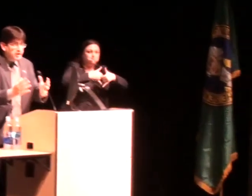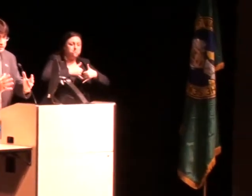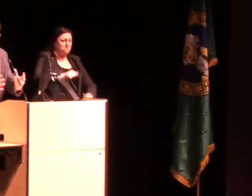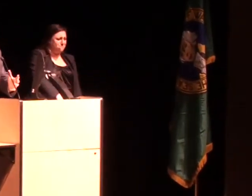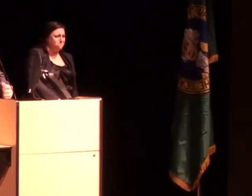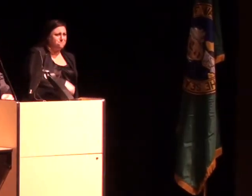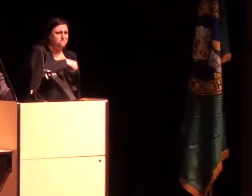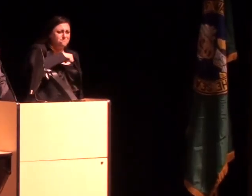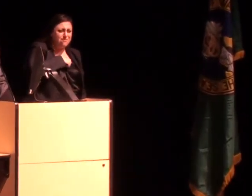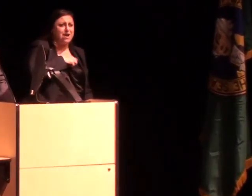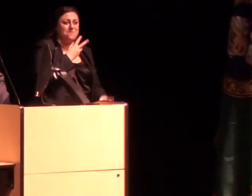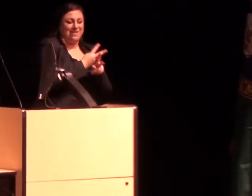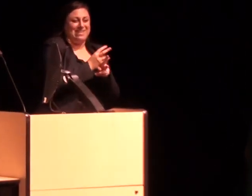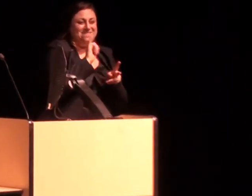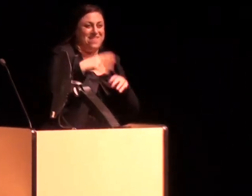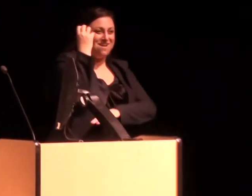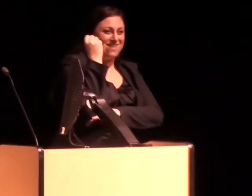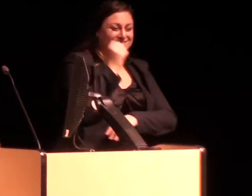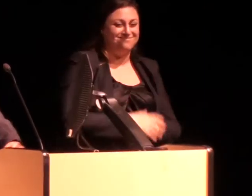of that, and we're trying to keep that.